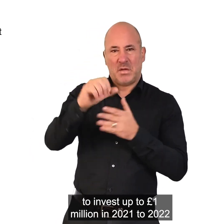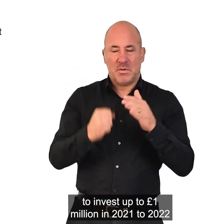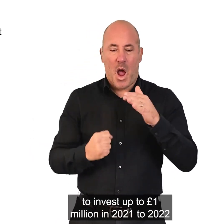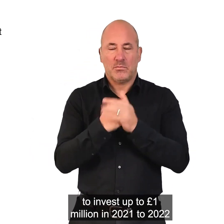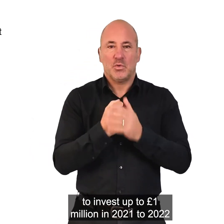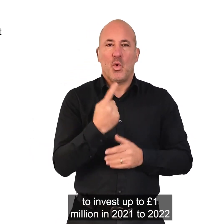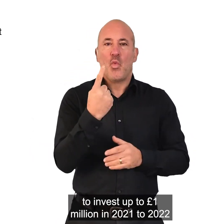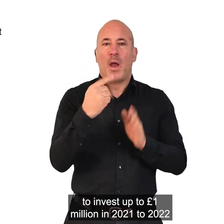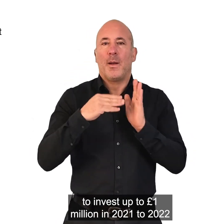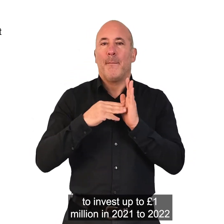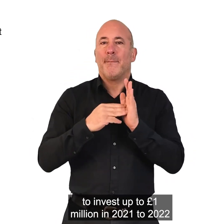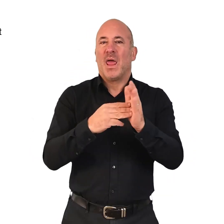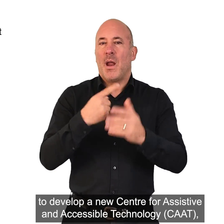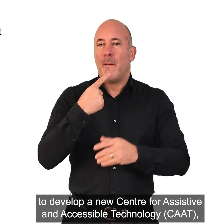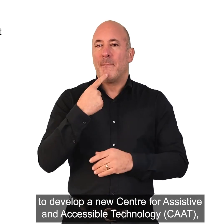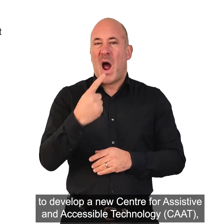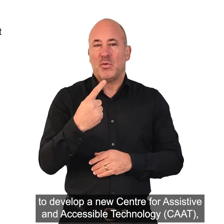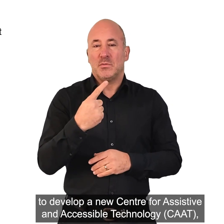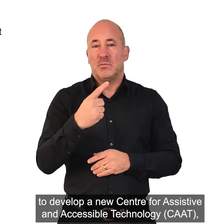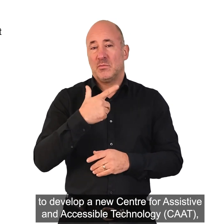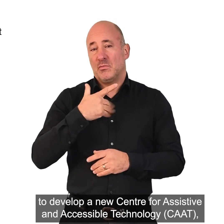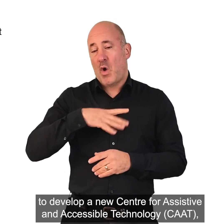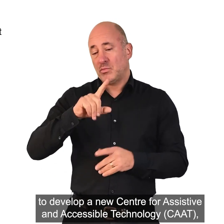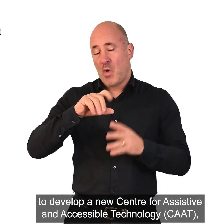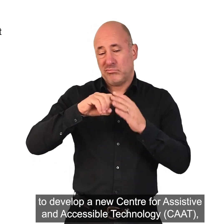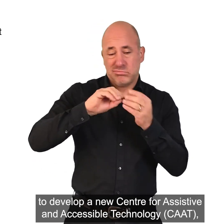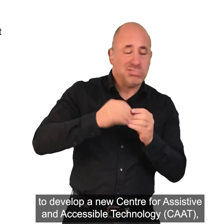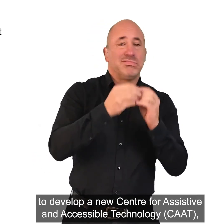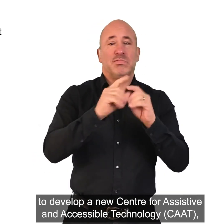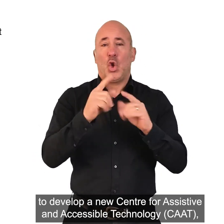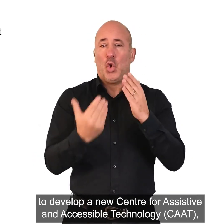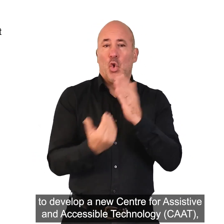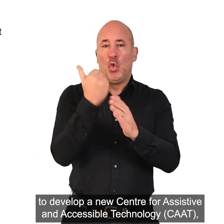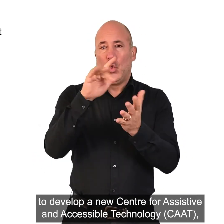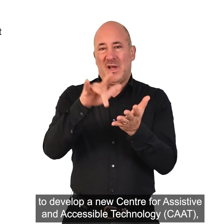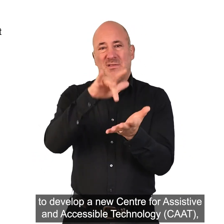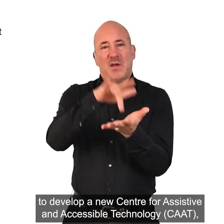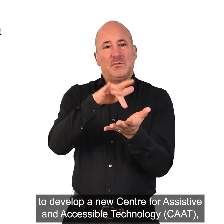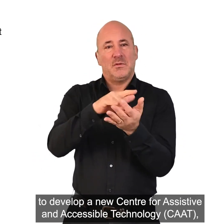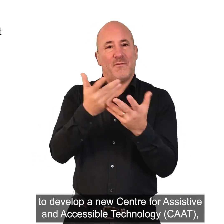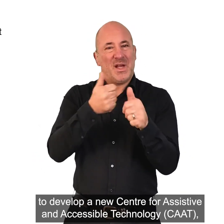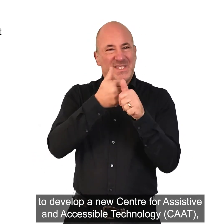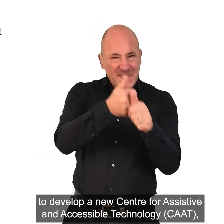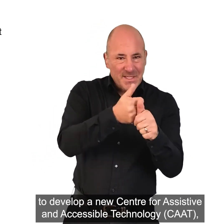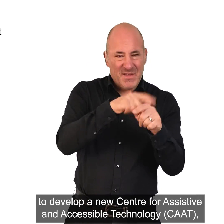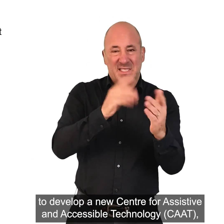2021 to 2022 to develop a new Centre for Assistive and Accessible Technology,